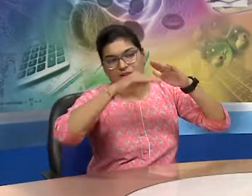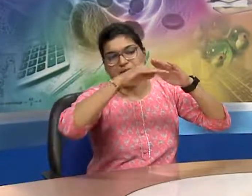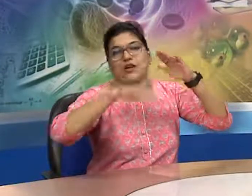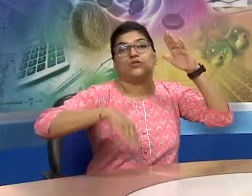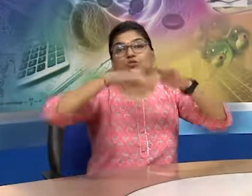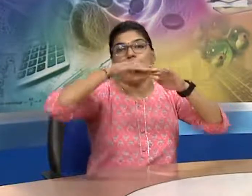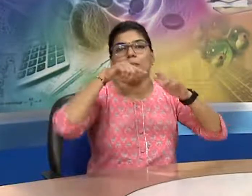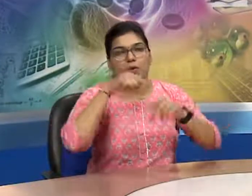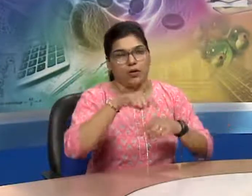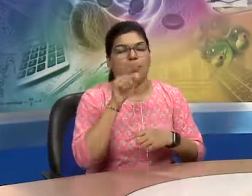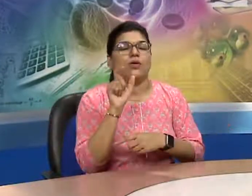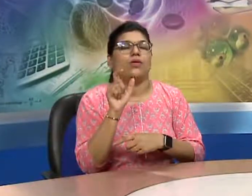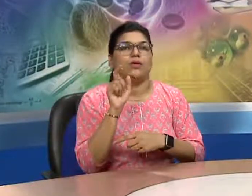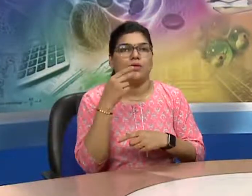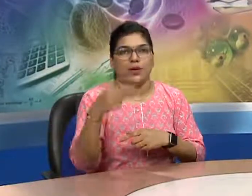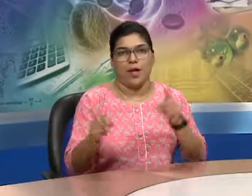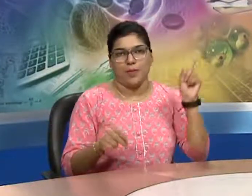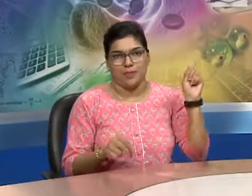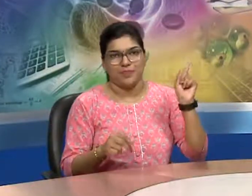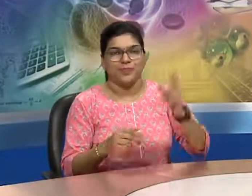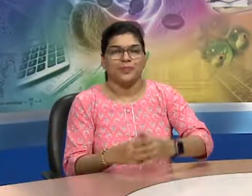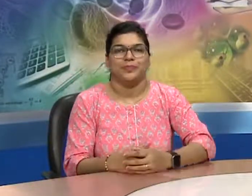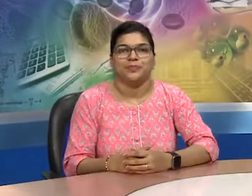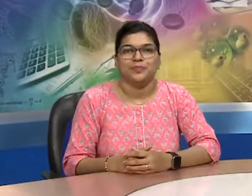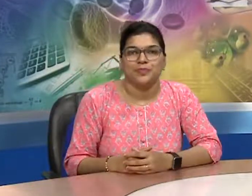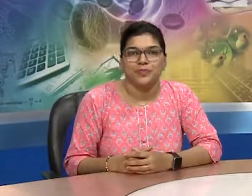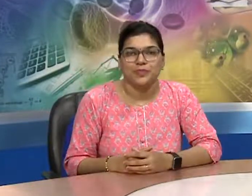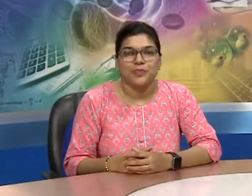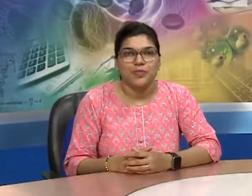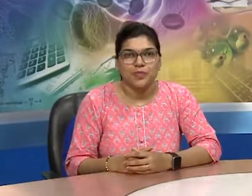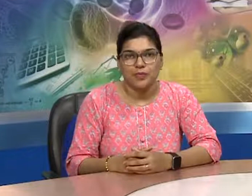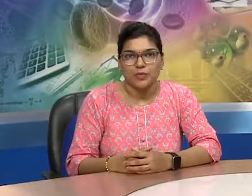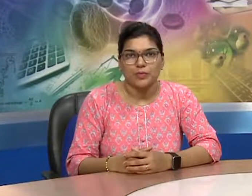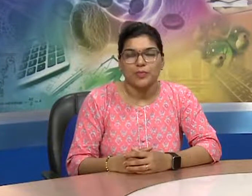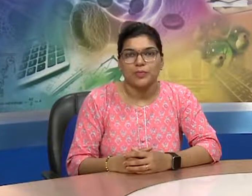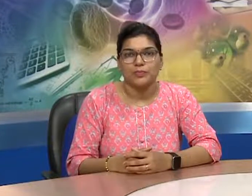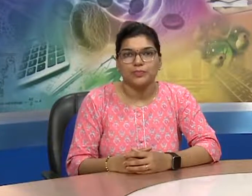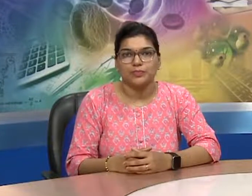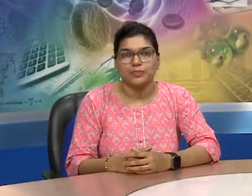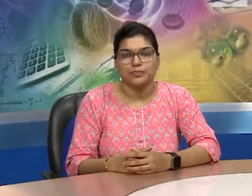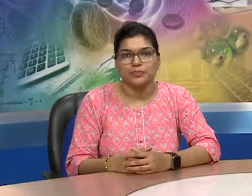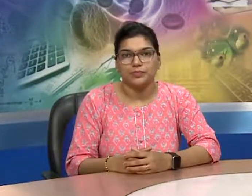sun. As we all know that ozone protects earth.